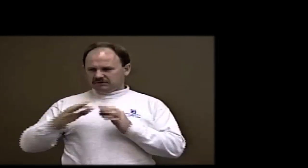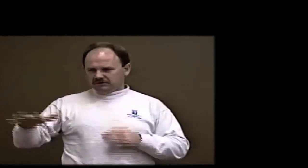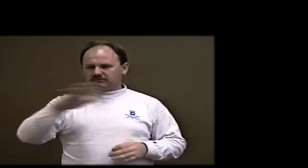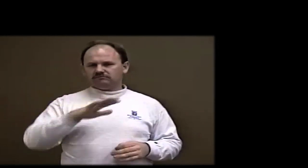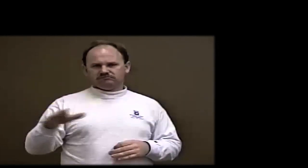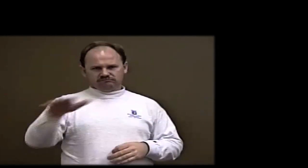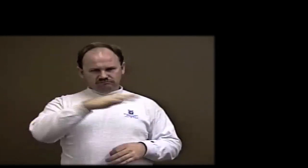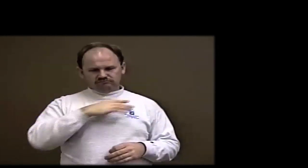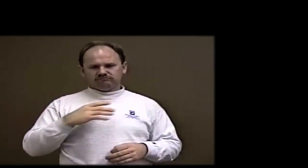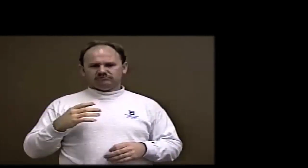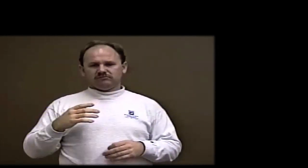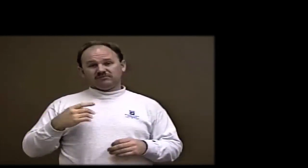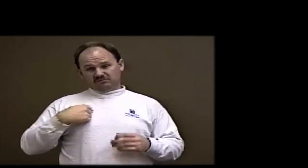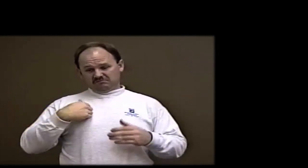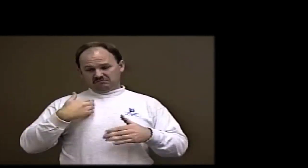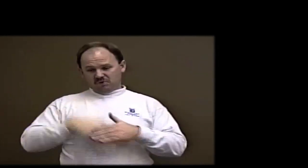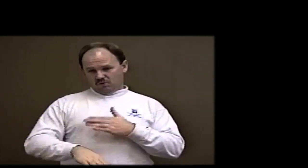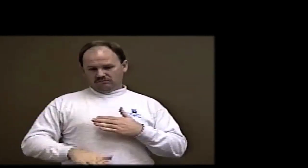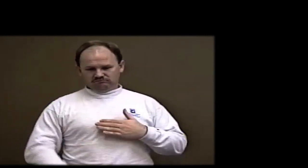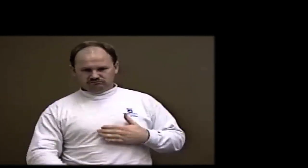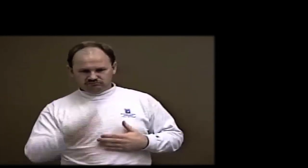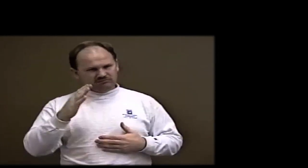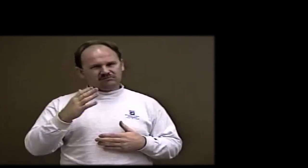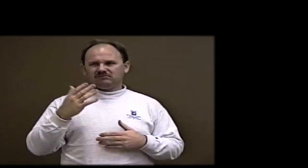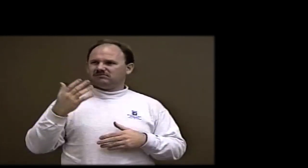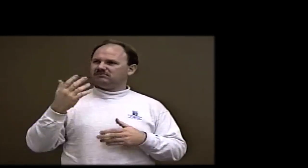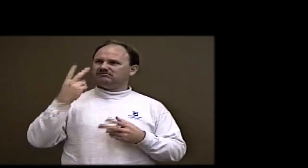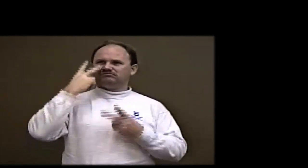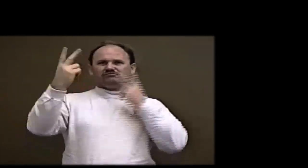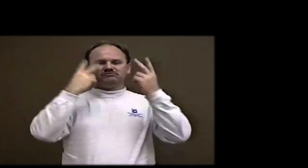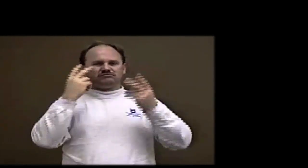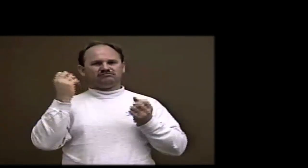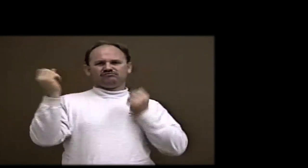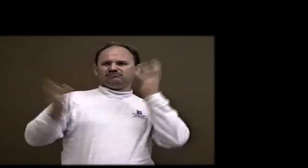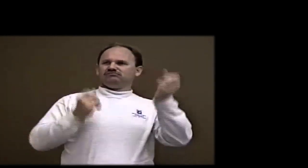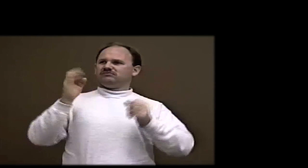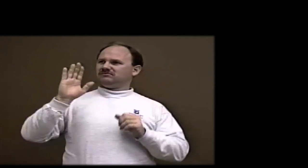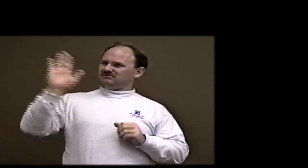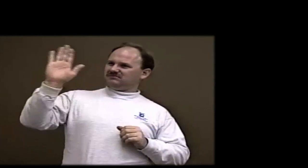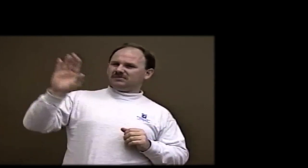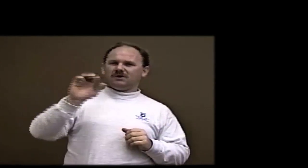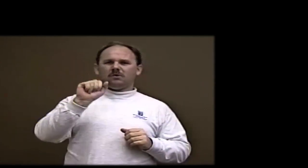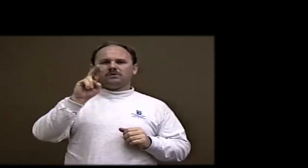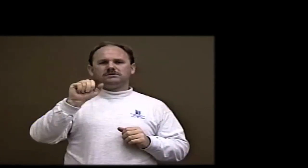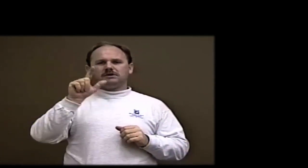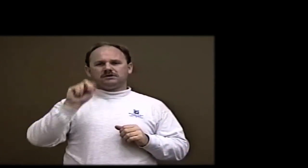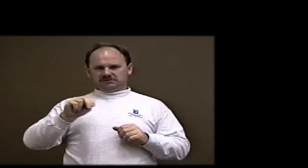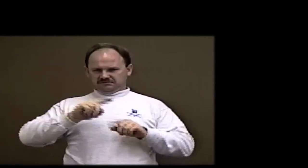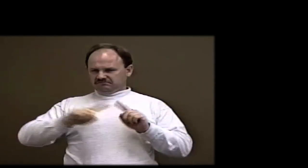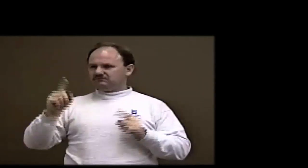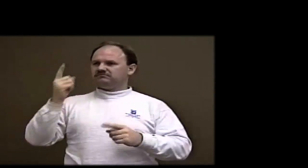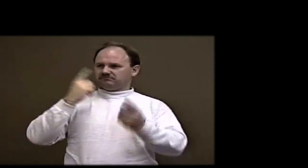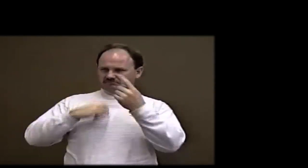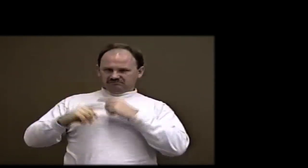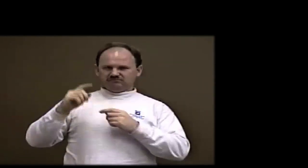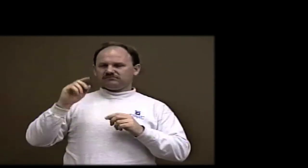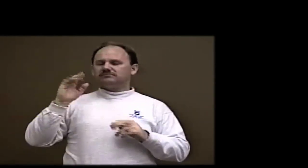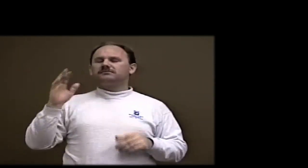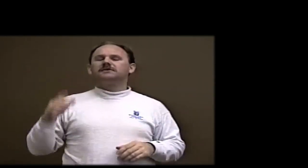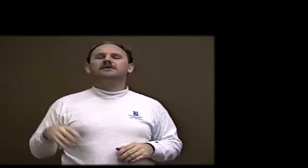I grew up with parents who are deaf. Our family used Auslan for everyday communication. For a long time, this was the only